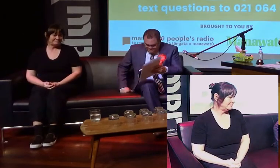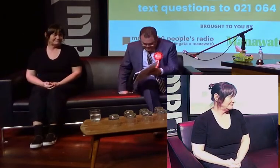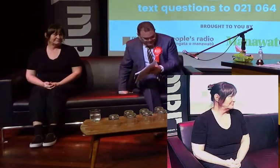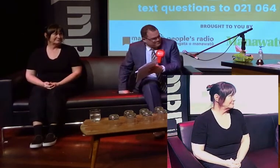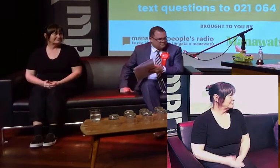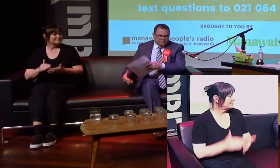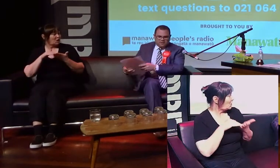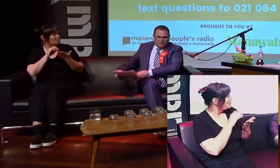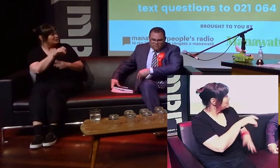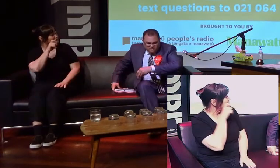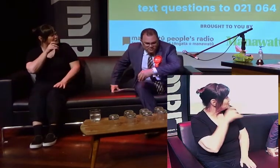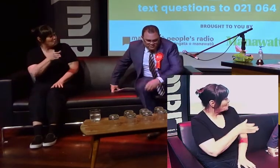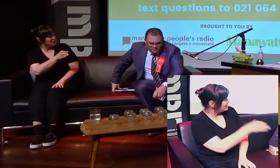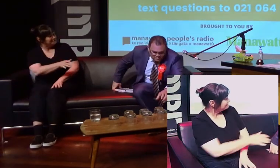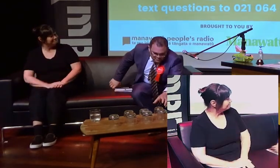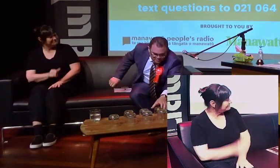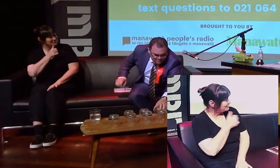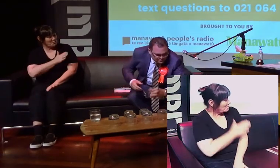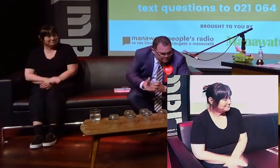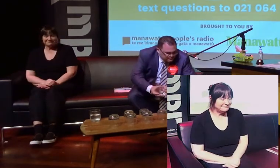Help yourself to a glass of water, sir, if you would like.